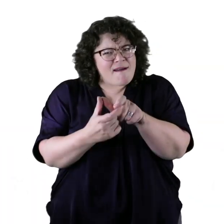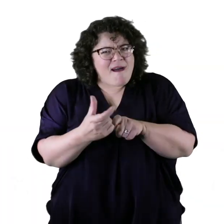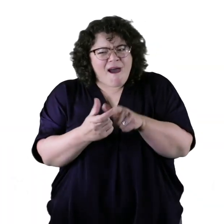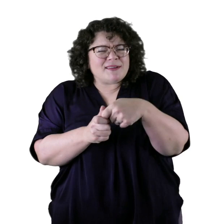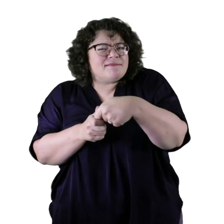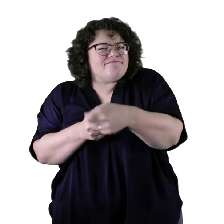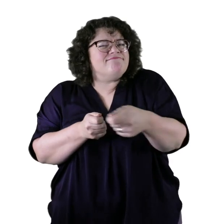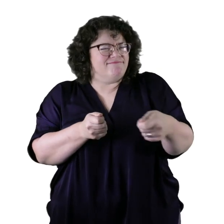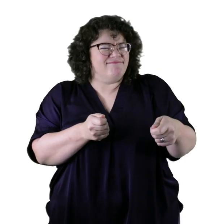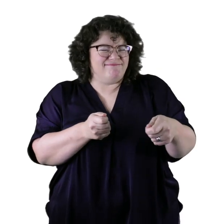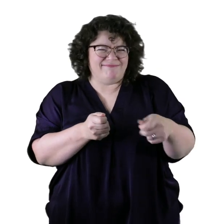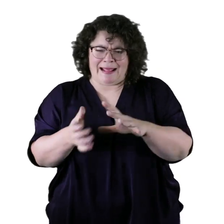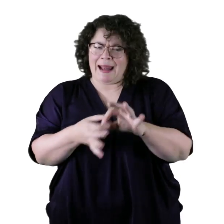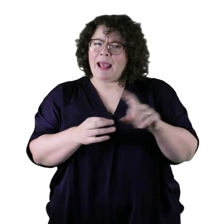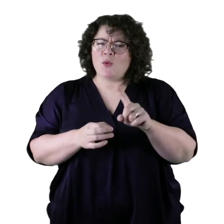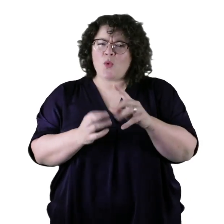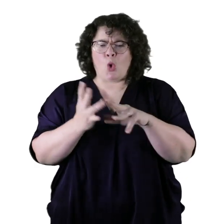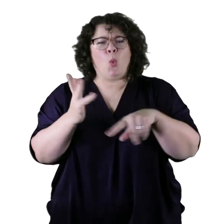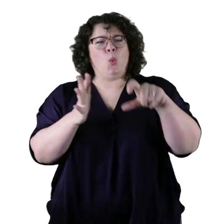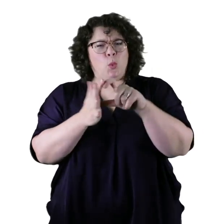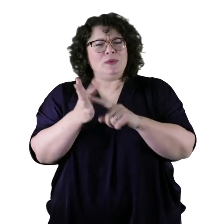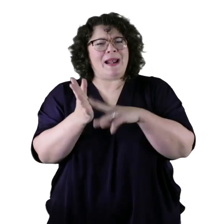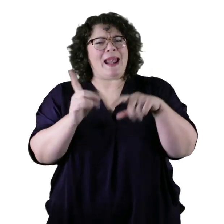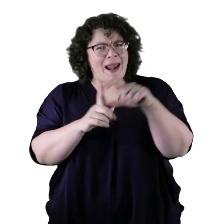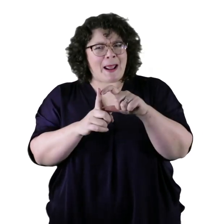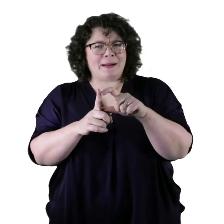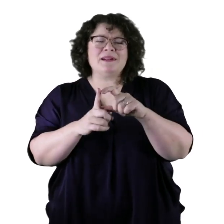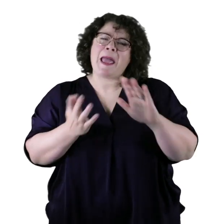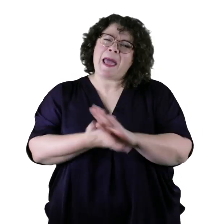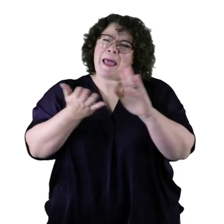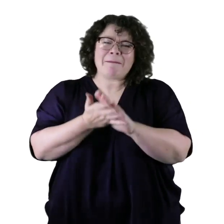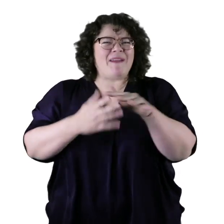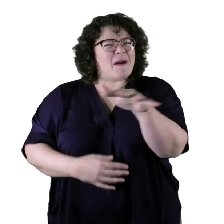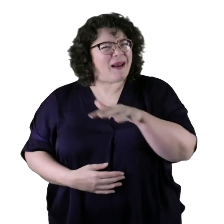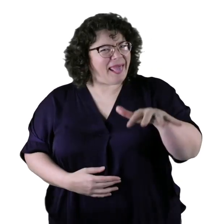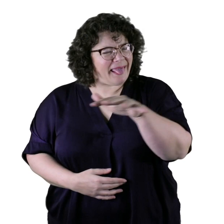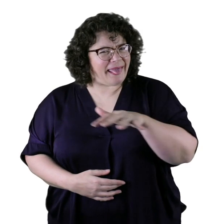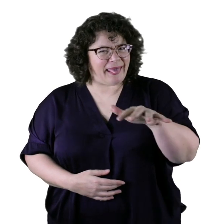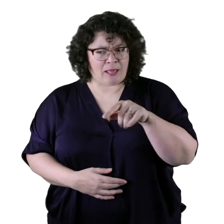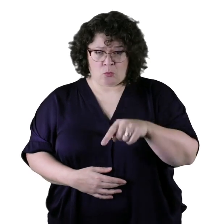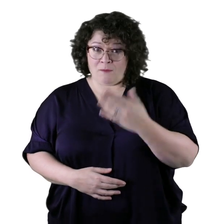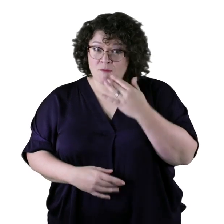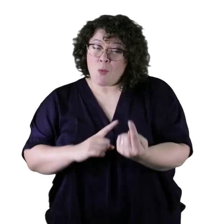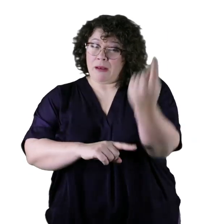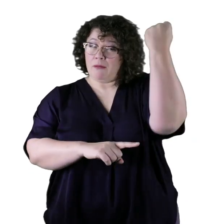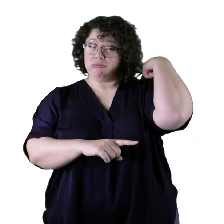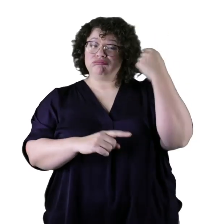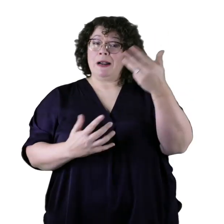Woodland Happy Families. Anogodd y gêm gardiau hon o'r 1930au, blant i gyd chwarae